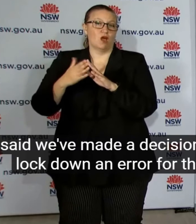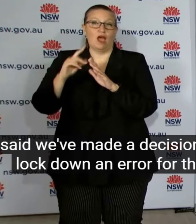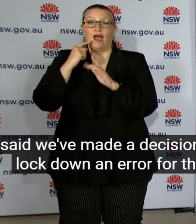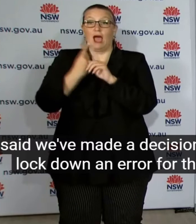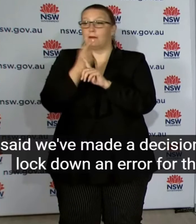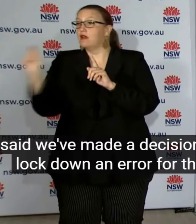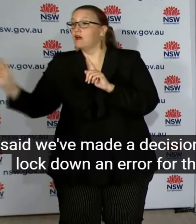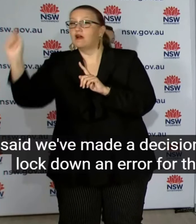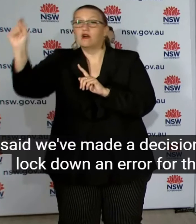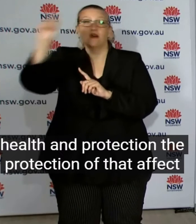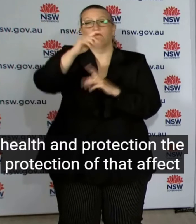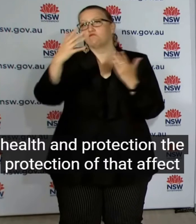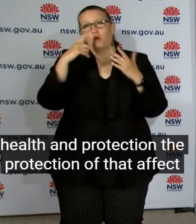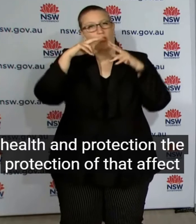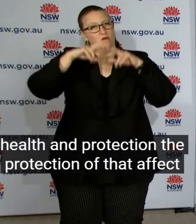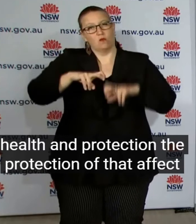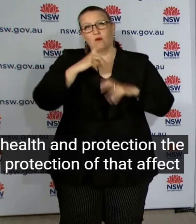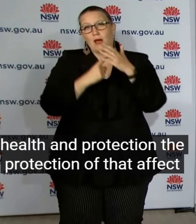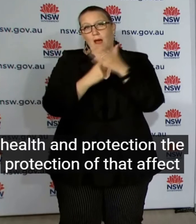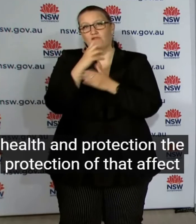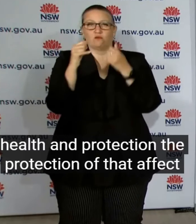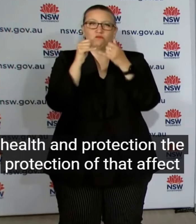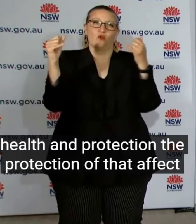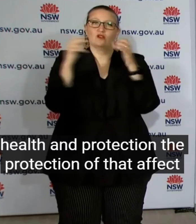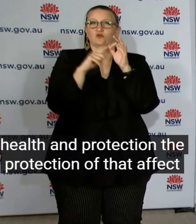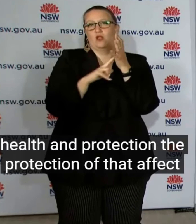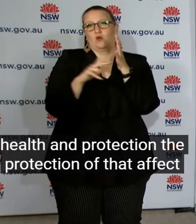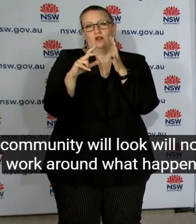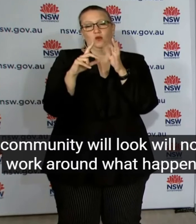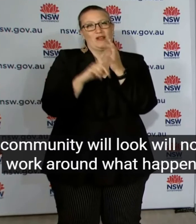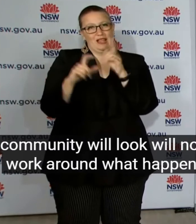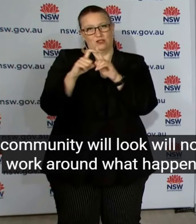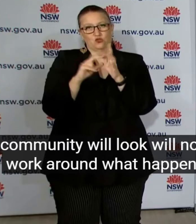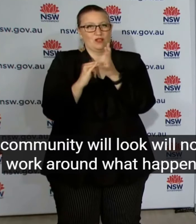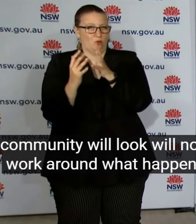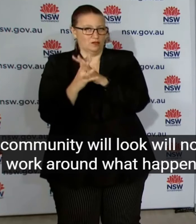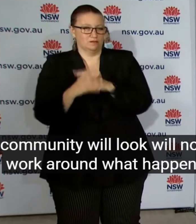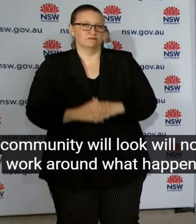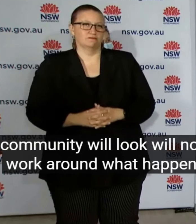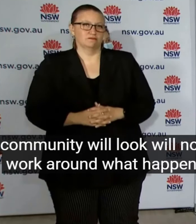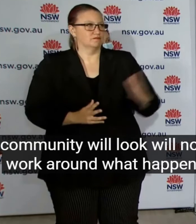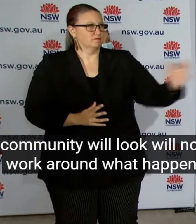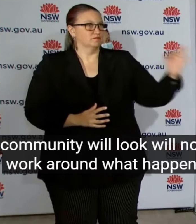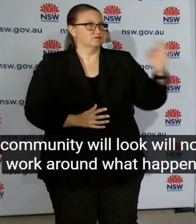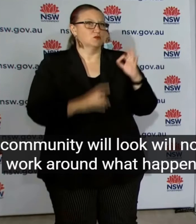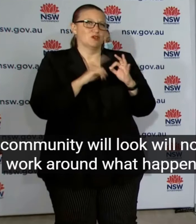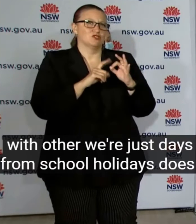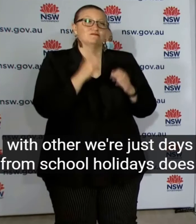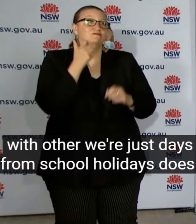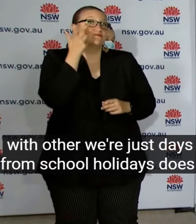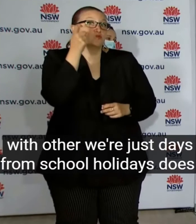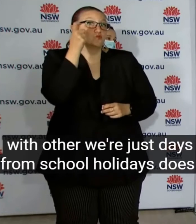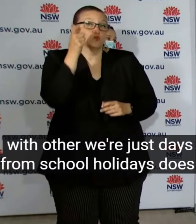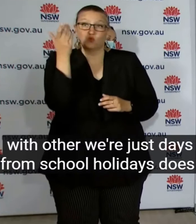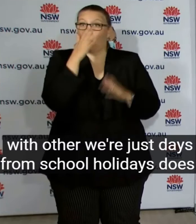what happens with the bubble. We're just days out from school holidays. Does that play on your mind with the situation in Glen Innes and Gunnedah? Yeah, well, it does,